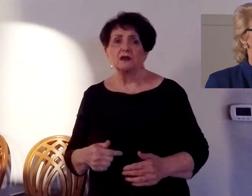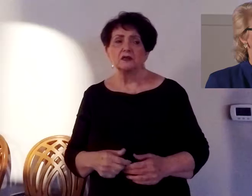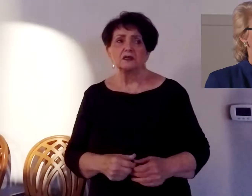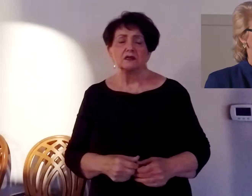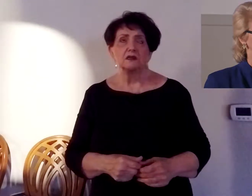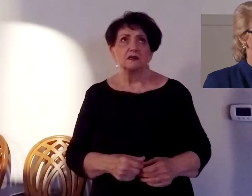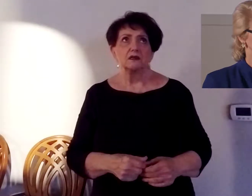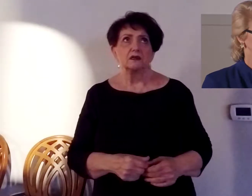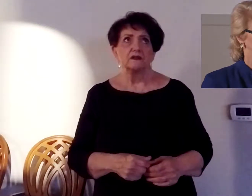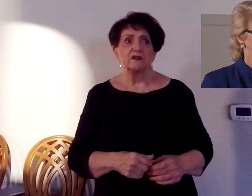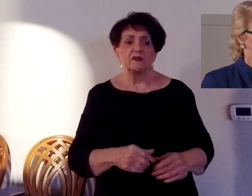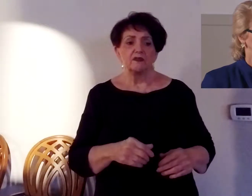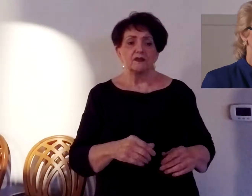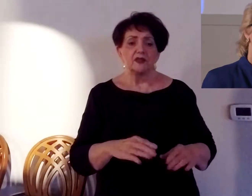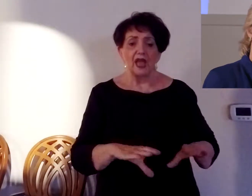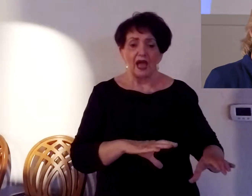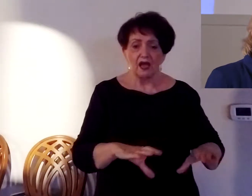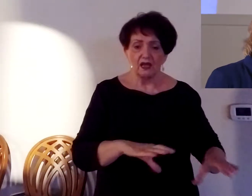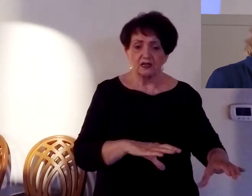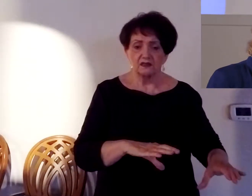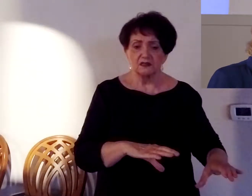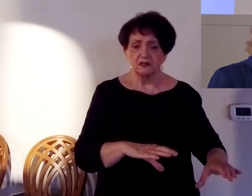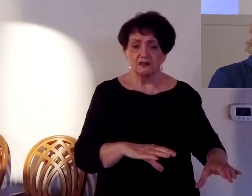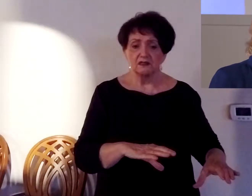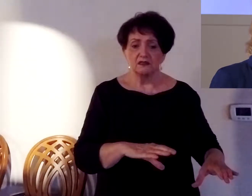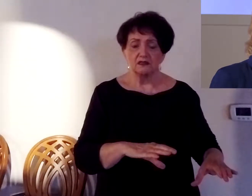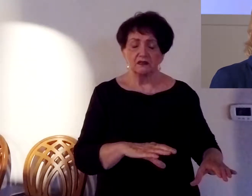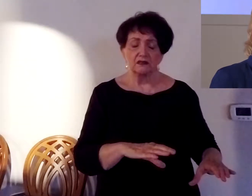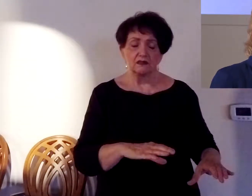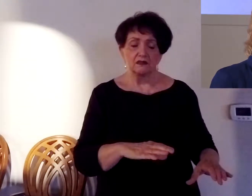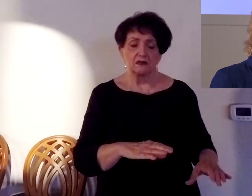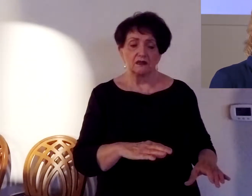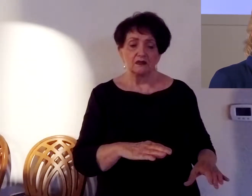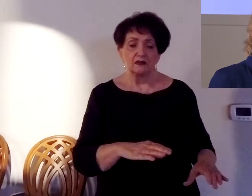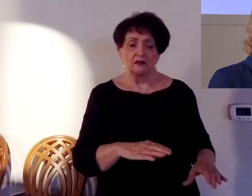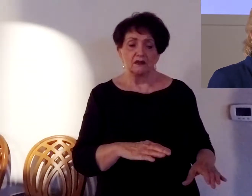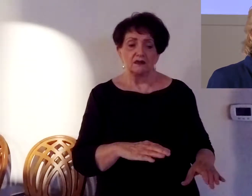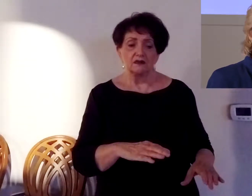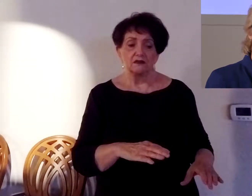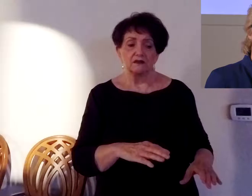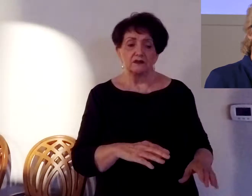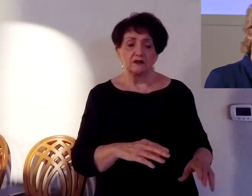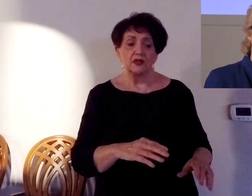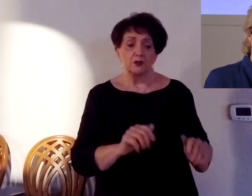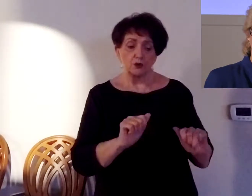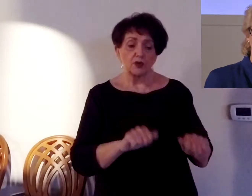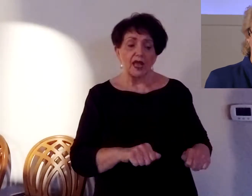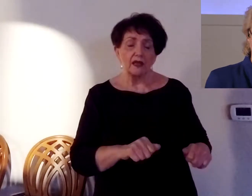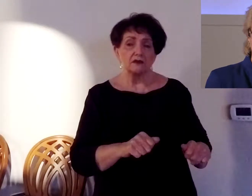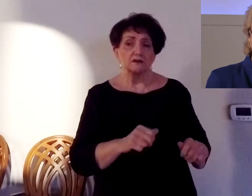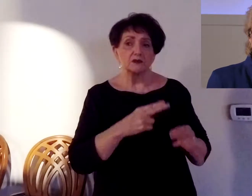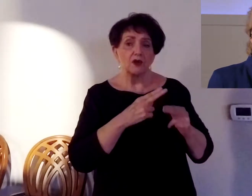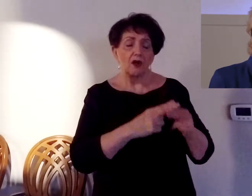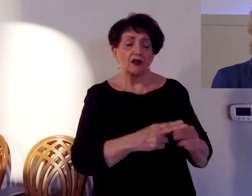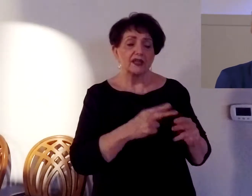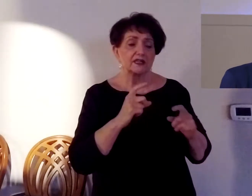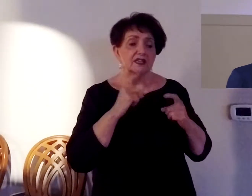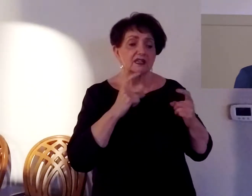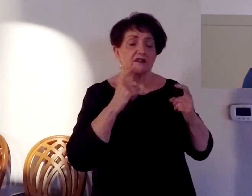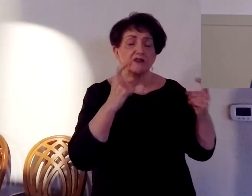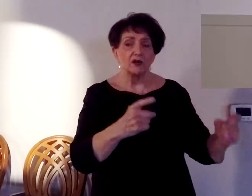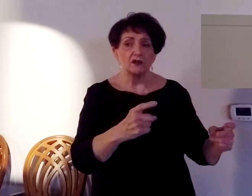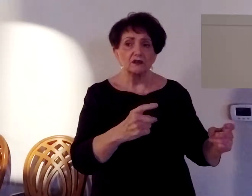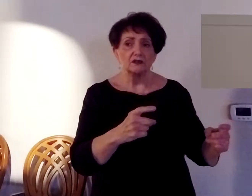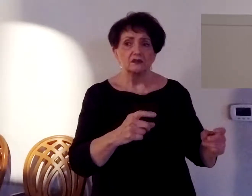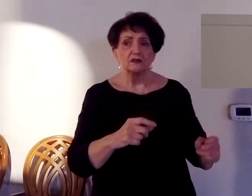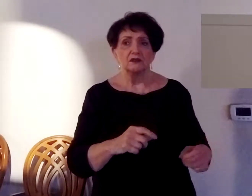the act, which personally I have no trouble calling evil. And I'm not a superstitious New Thought person.